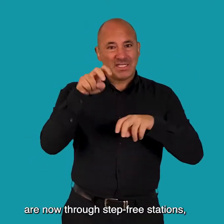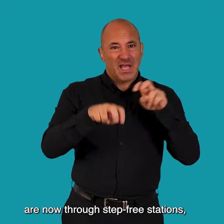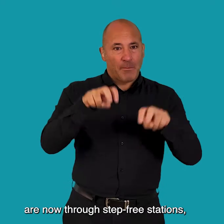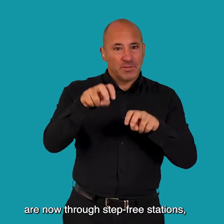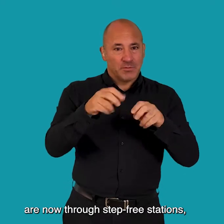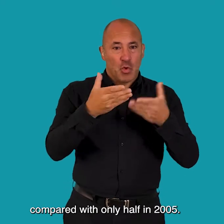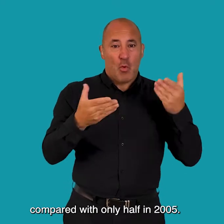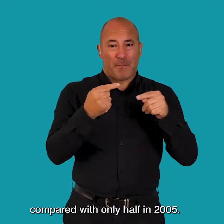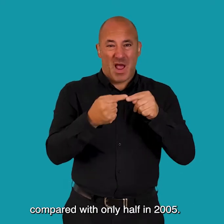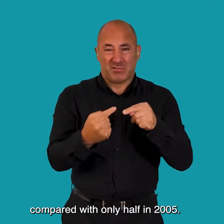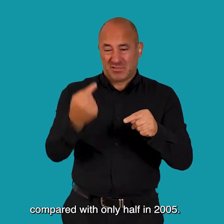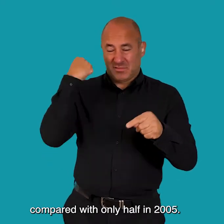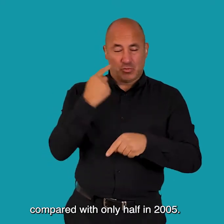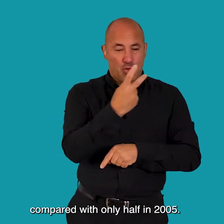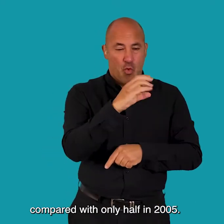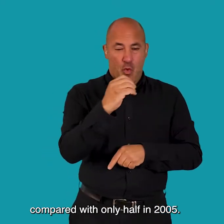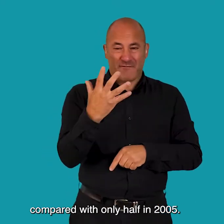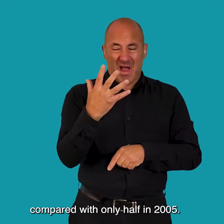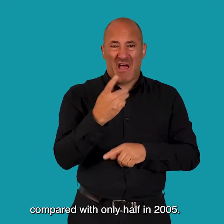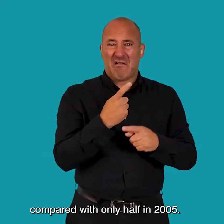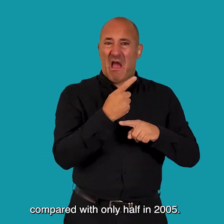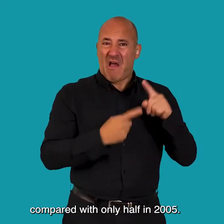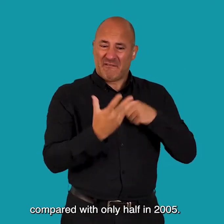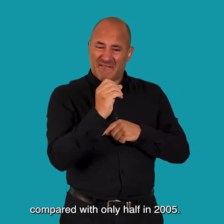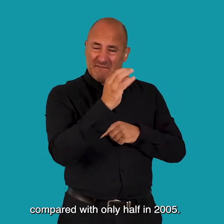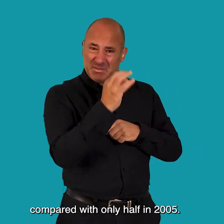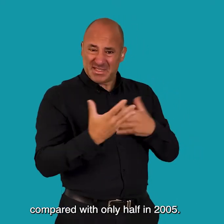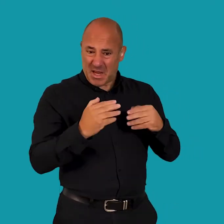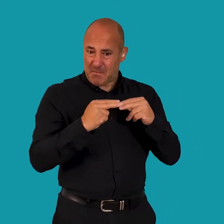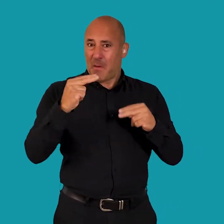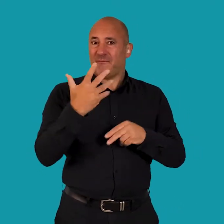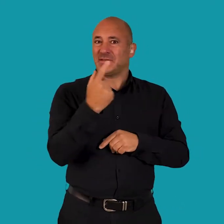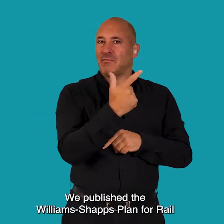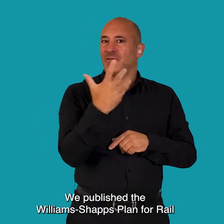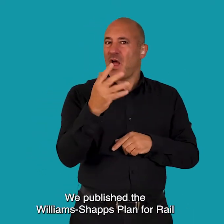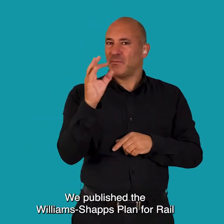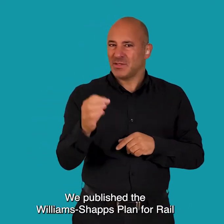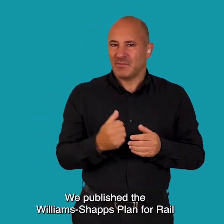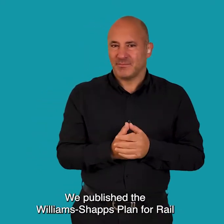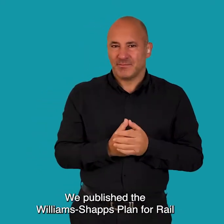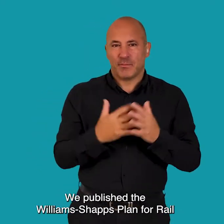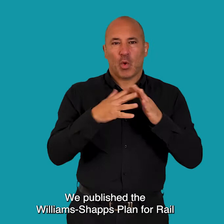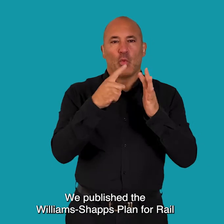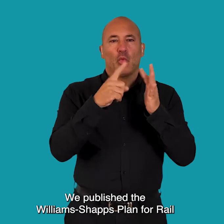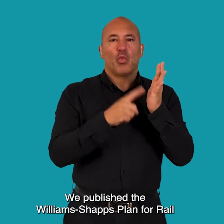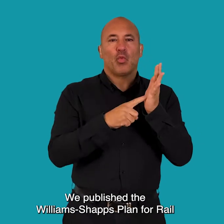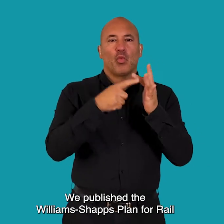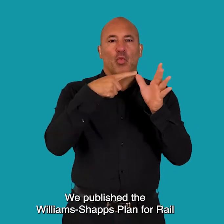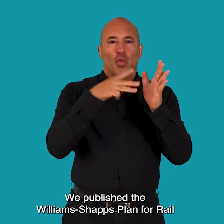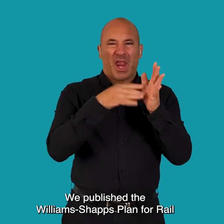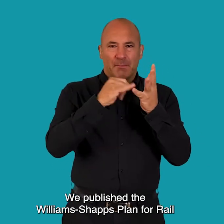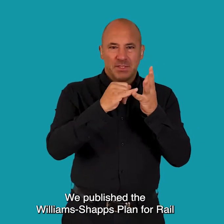stations, compared with only half in 2005. We published the William Shapps Plan for Rail in